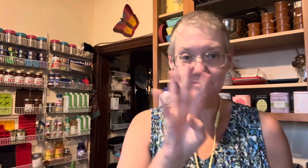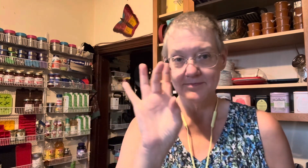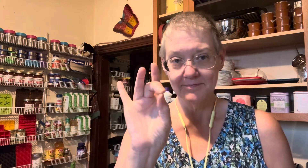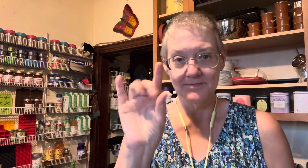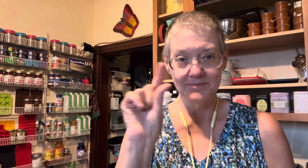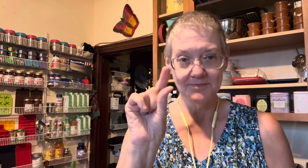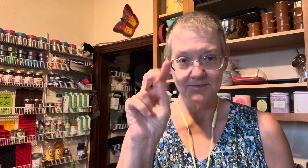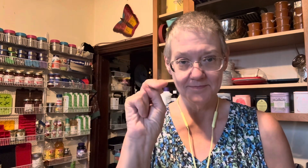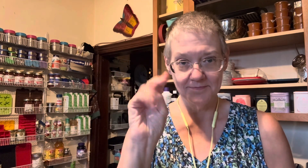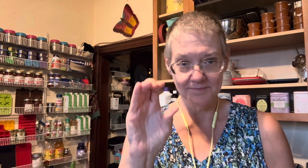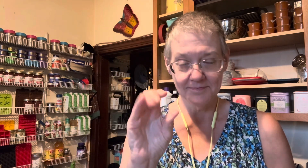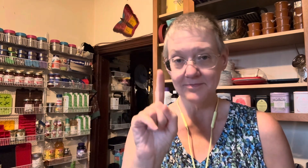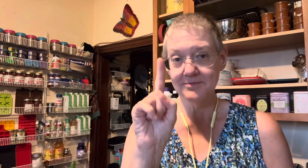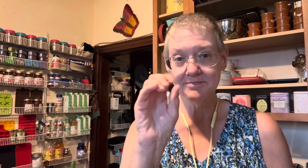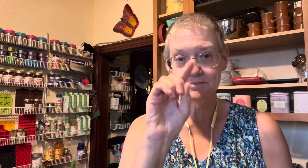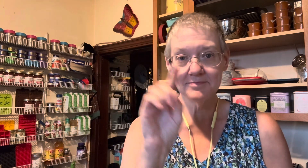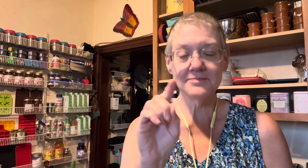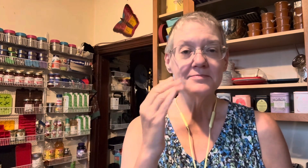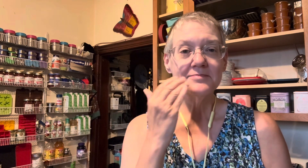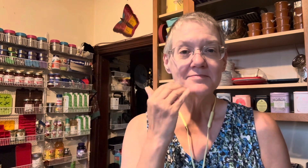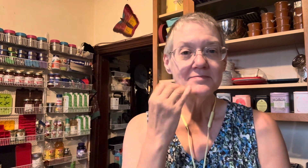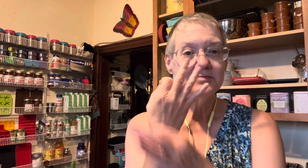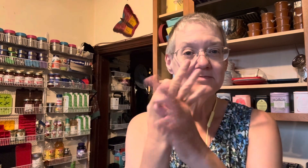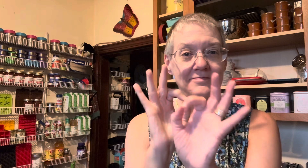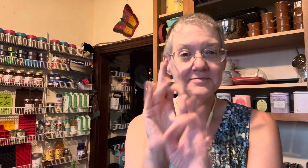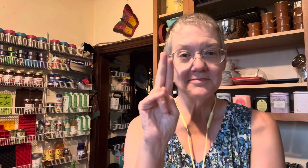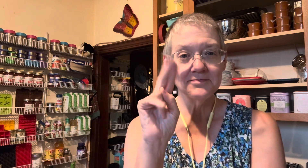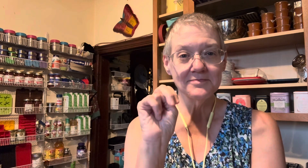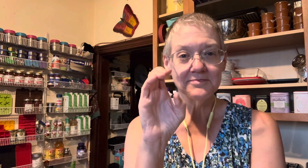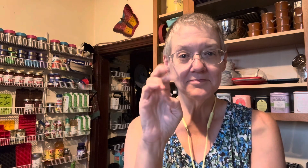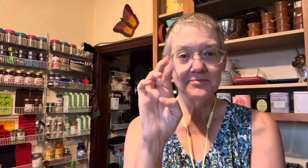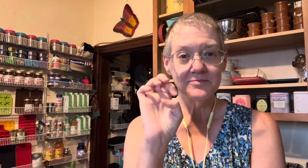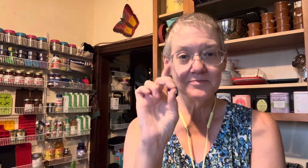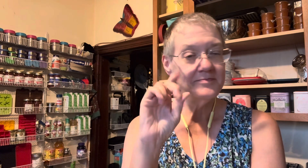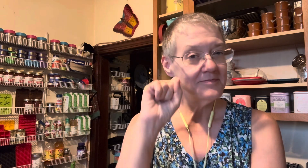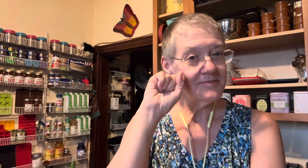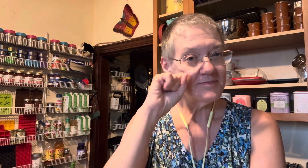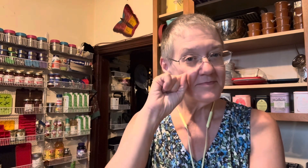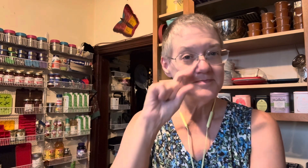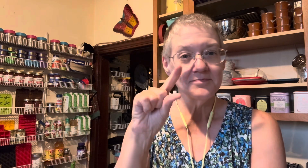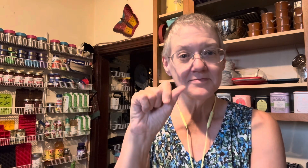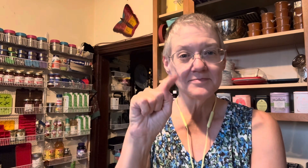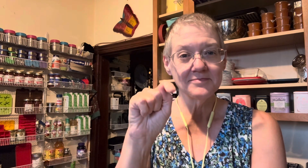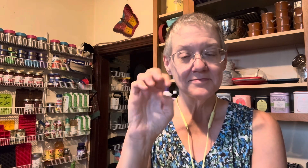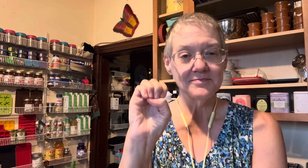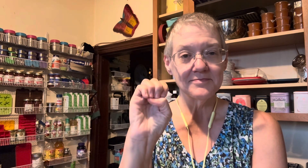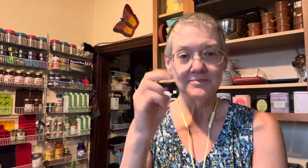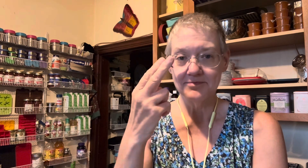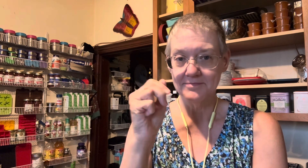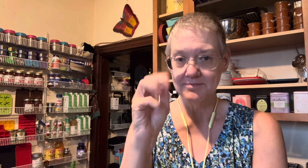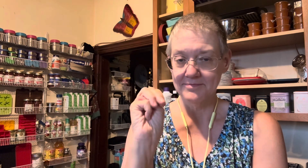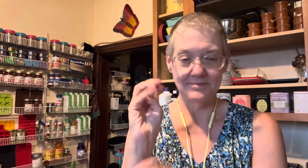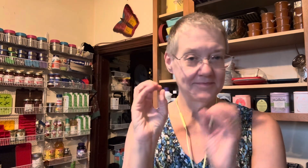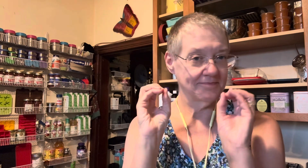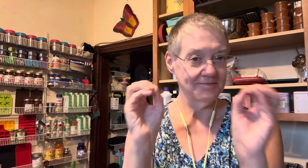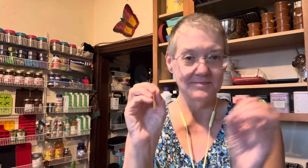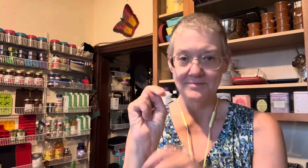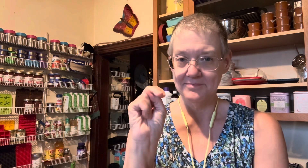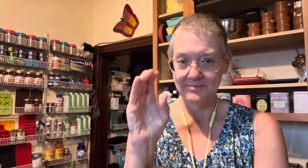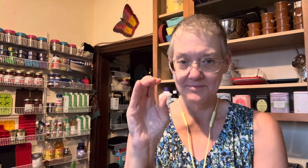2 slices of bread, so that's 8 grams of net carb. 1 ounce of no sugar uncured ham. There's no